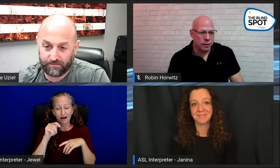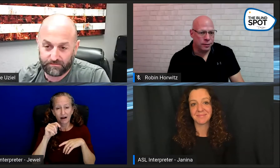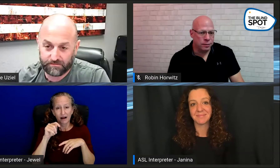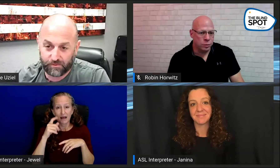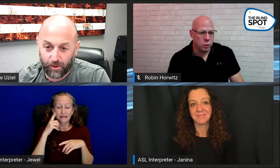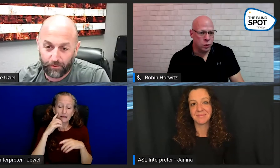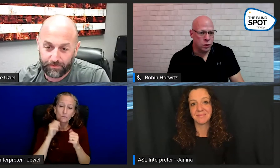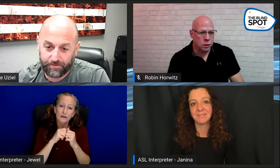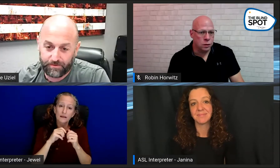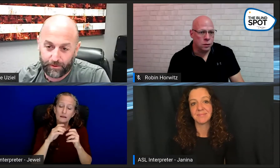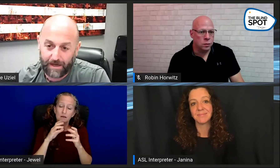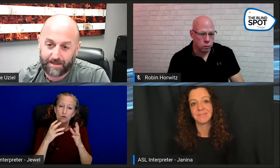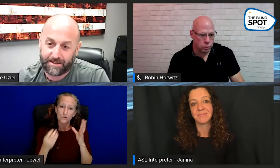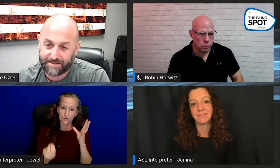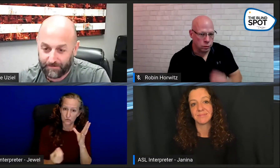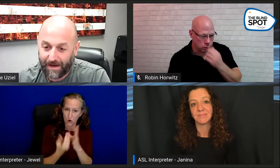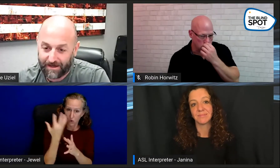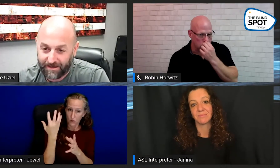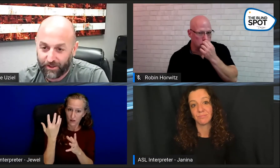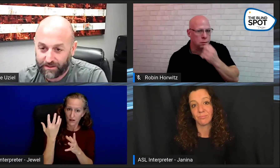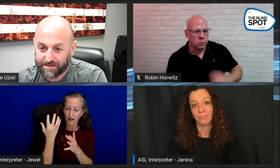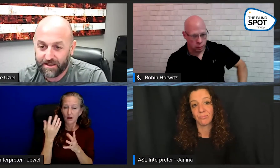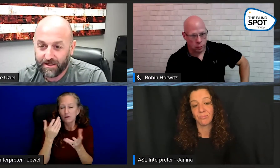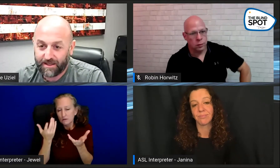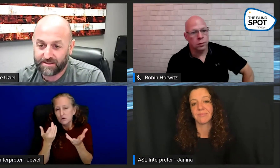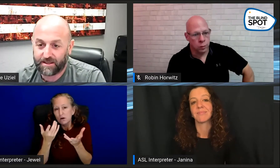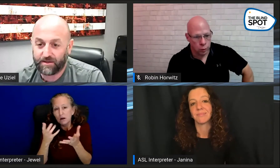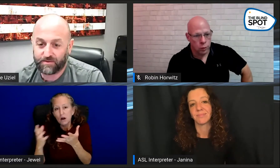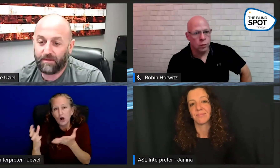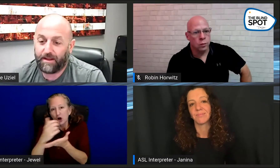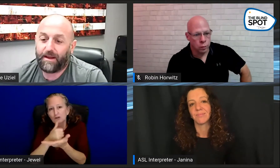great growth, you got to take some back. And, it's